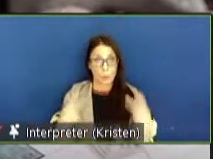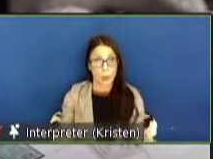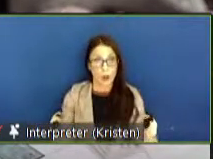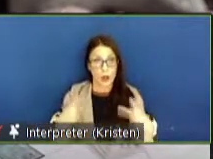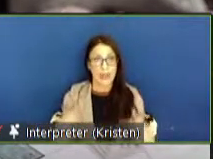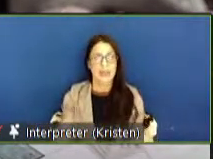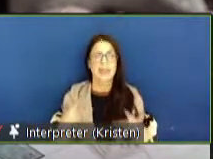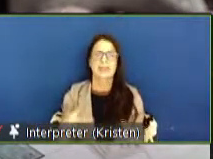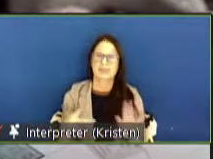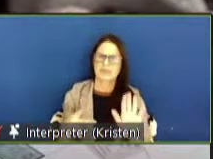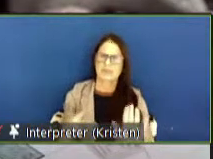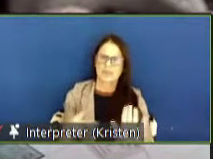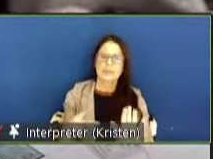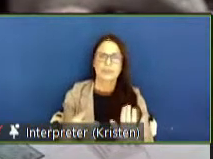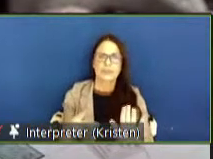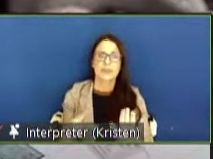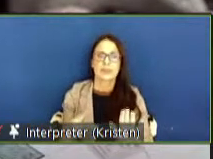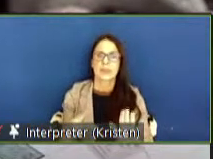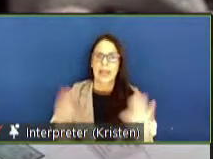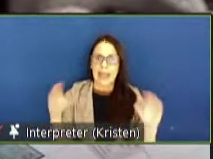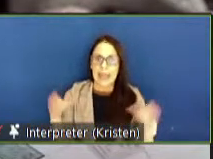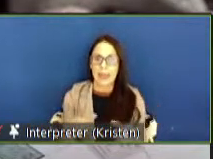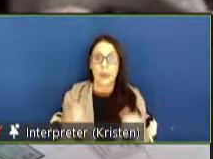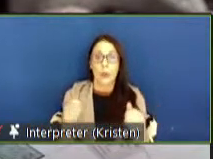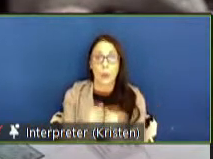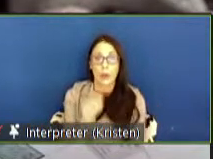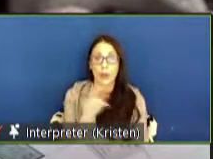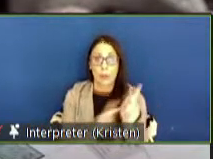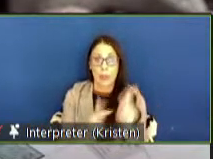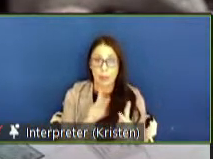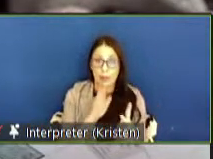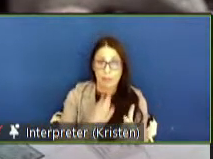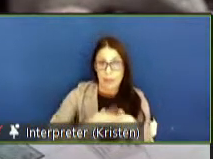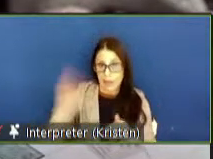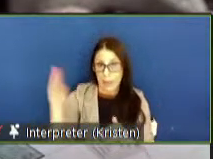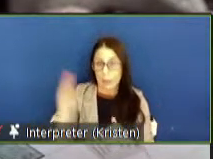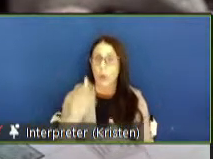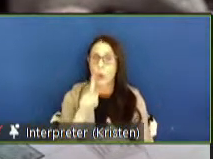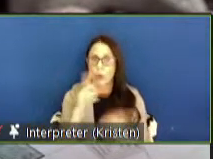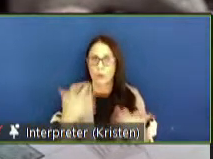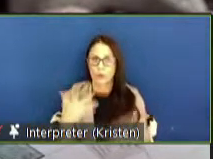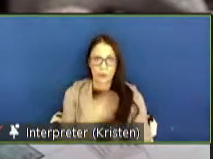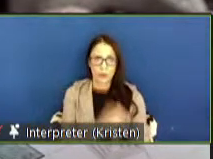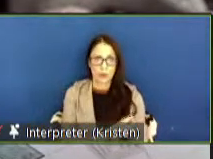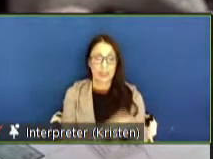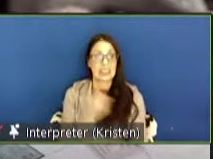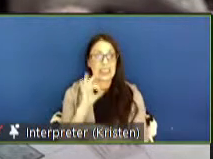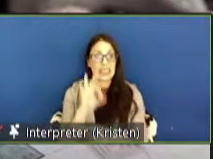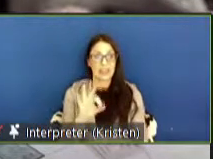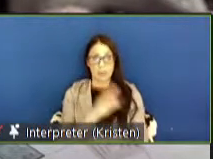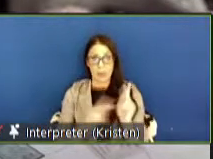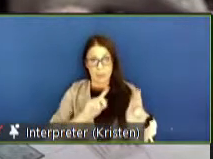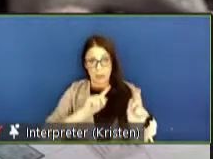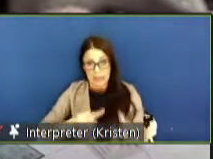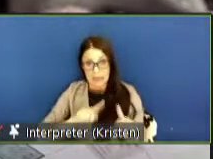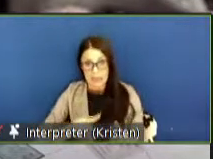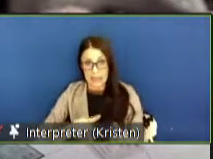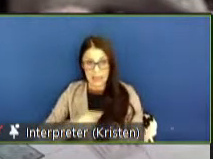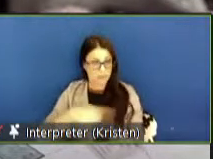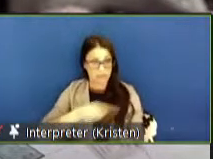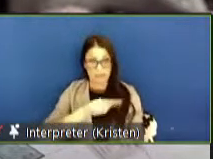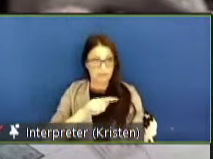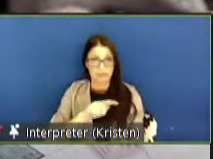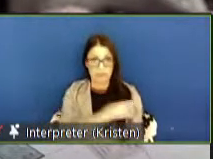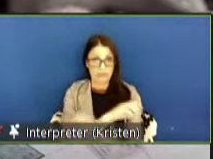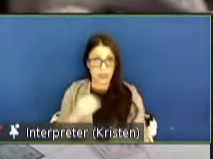everybody 5 and up has been vaccinated. If you have people who are attending who have not been vaccinated, they should have a